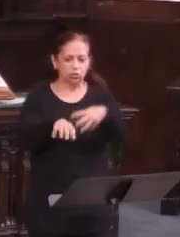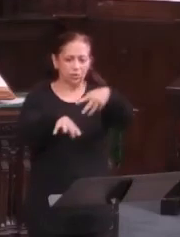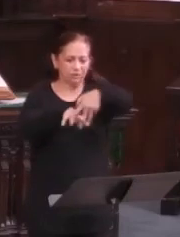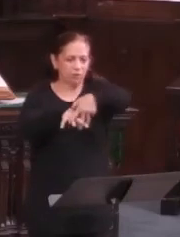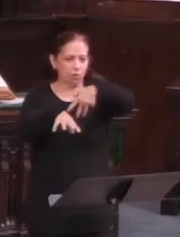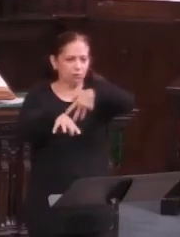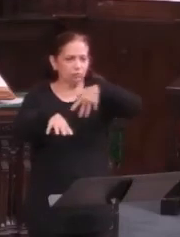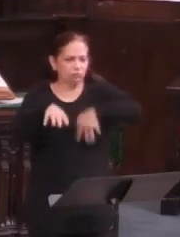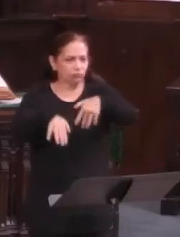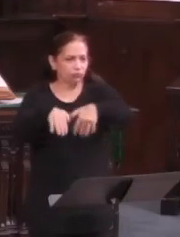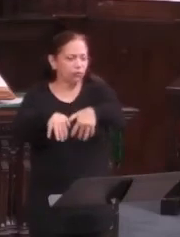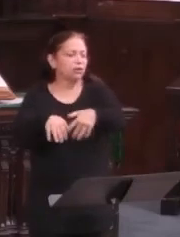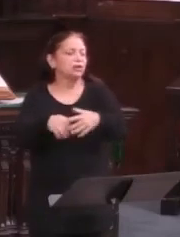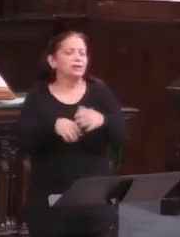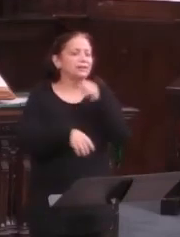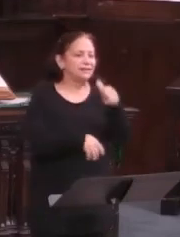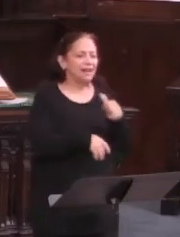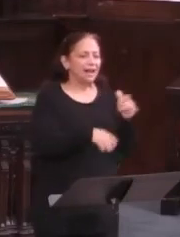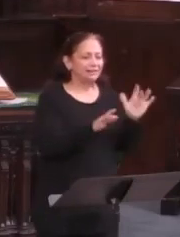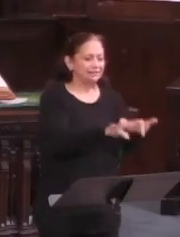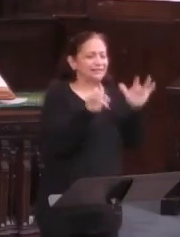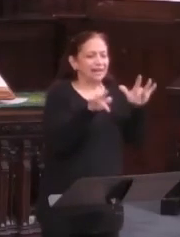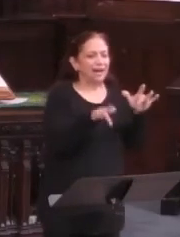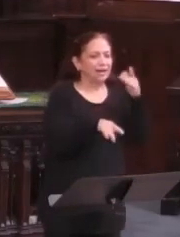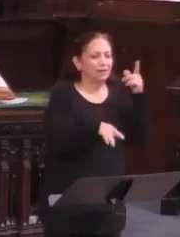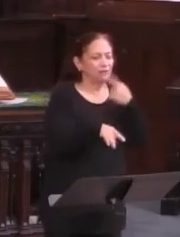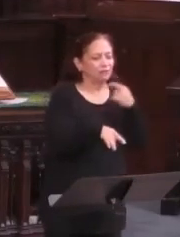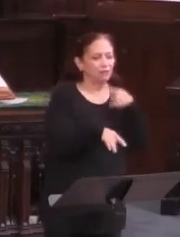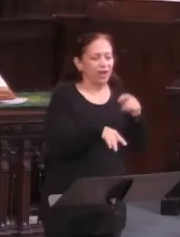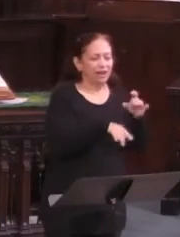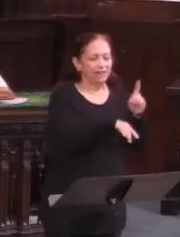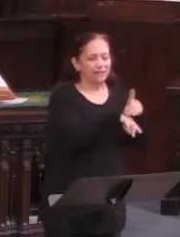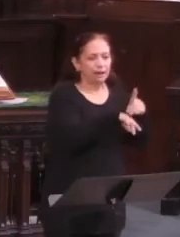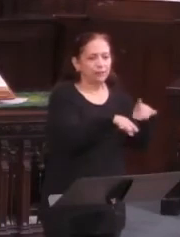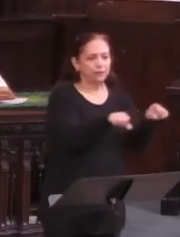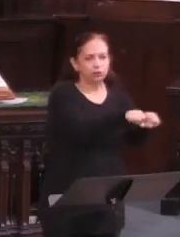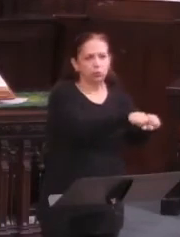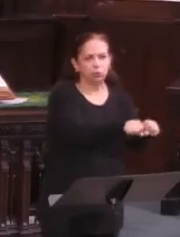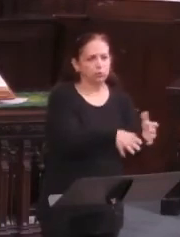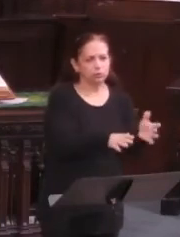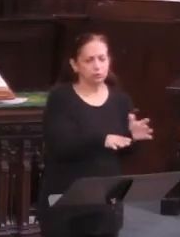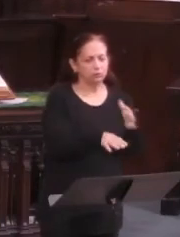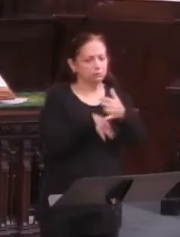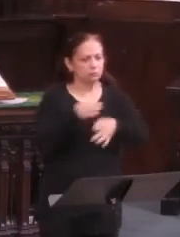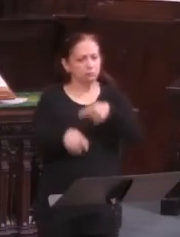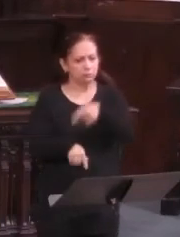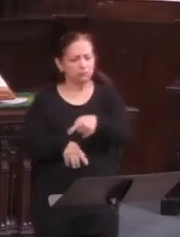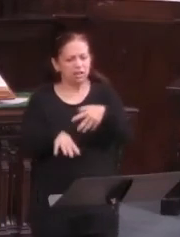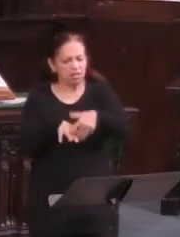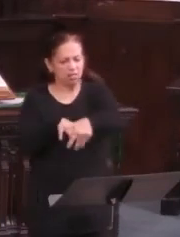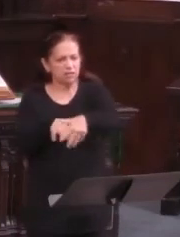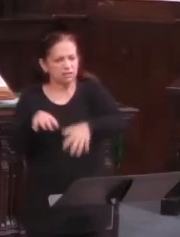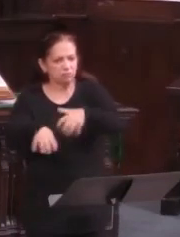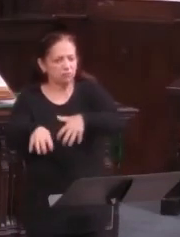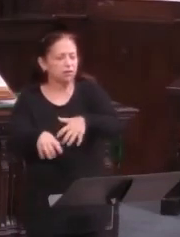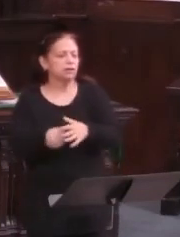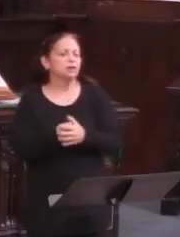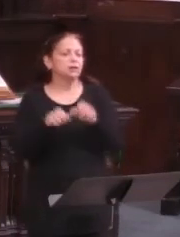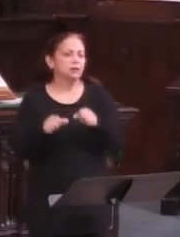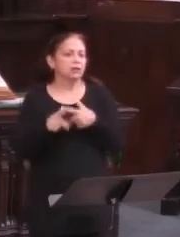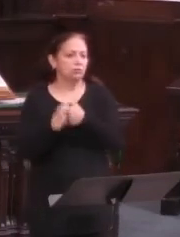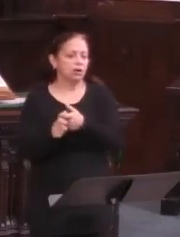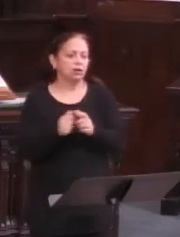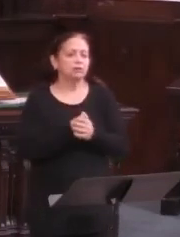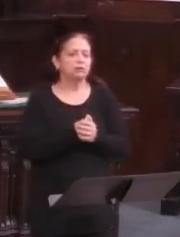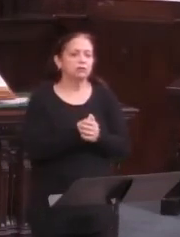Proactive engagement is essential. In 2018, Stacey Abrams ran for governor of Georgia and lost the